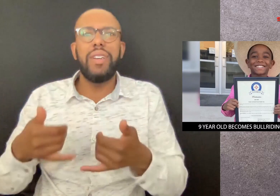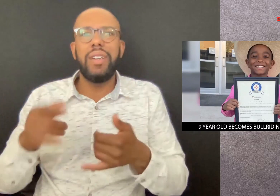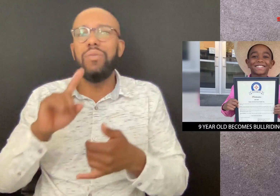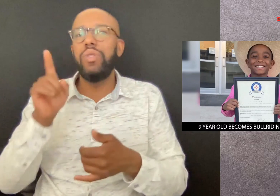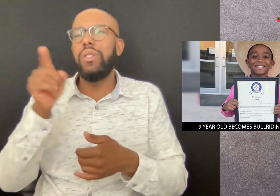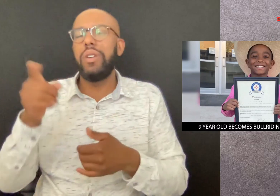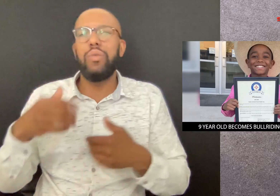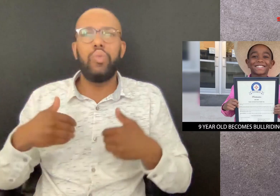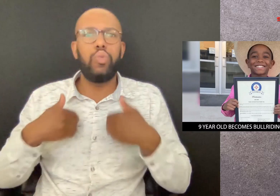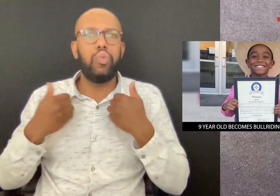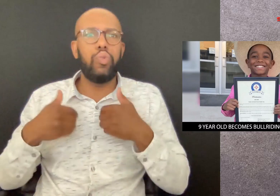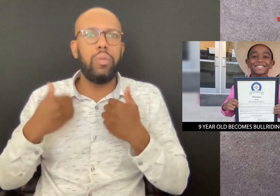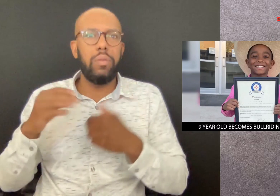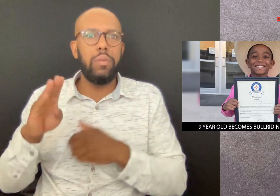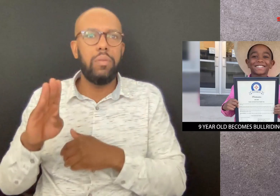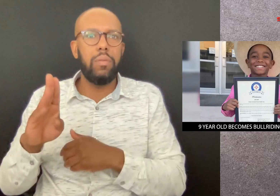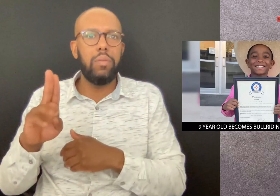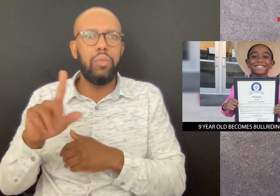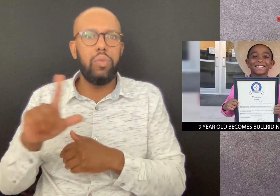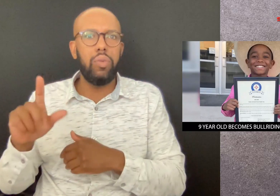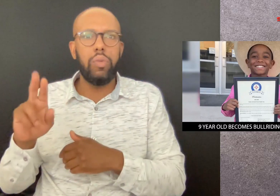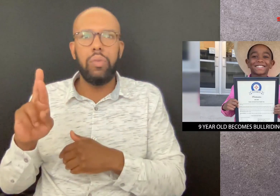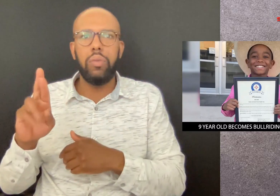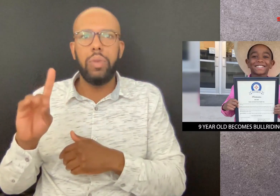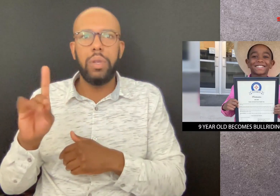bull rider world finals in texas